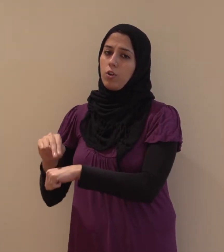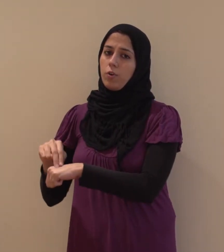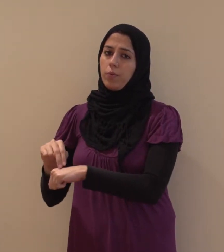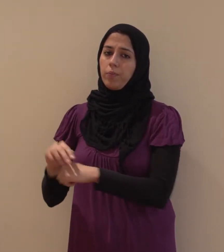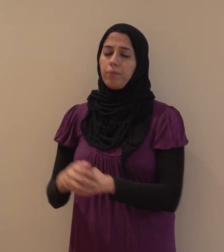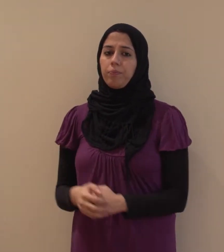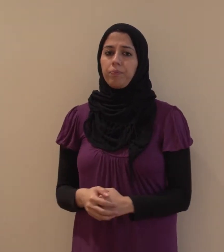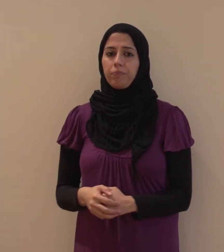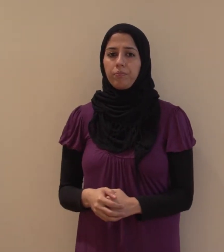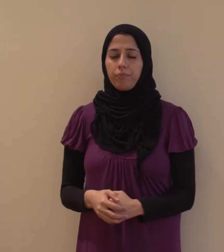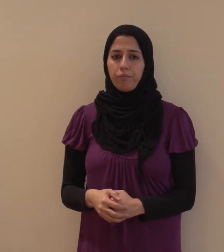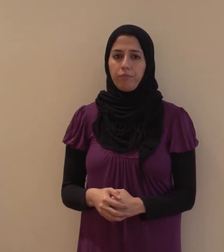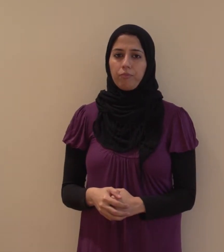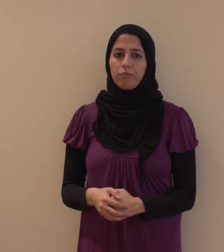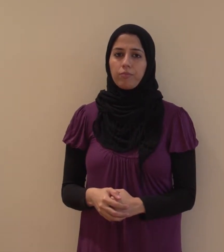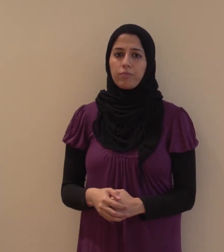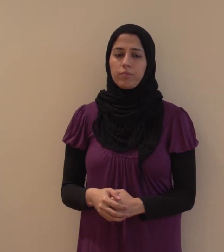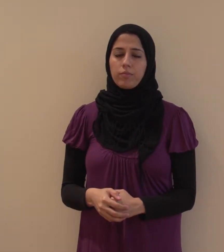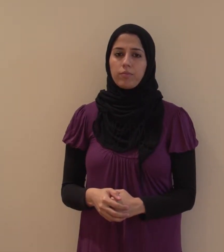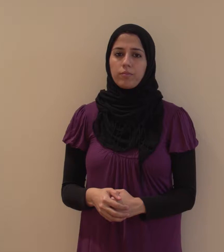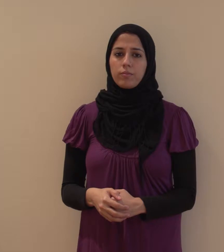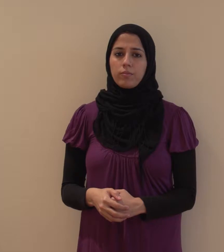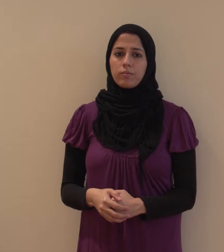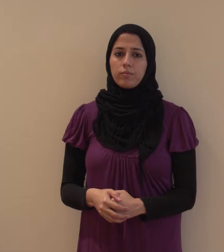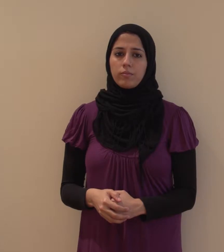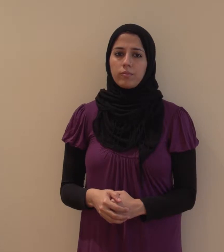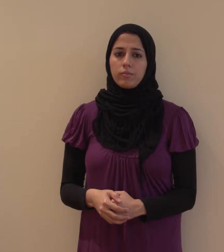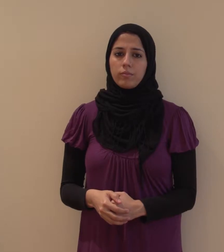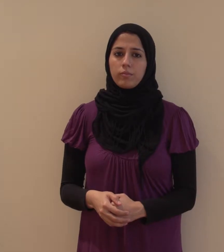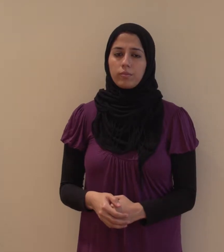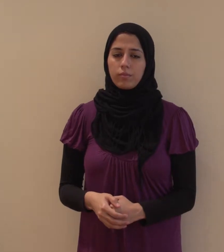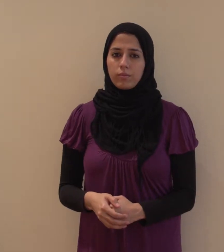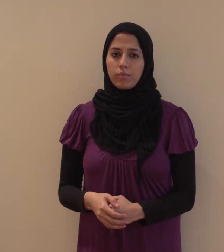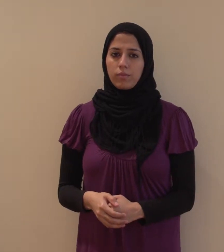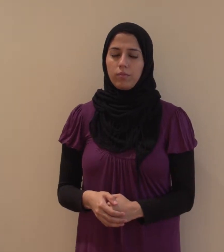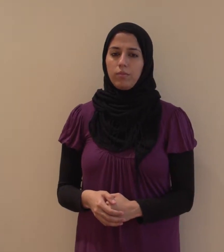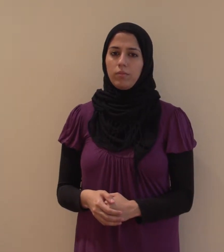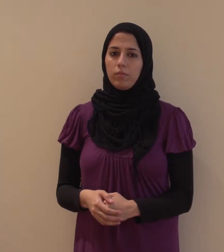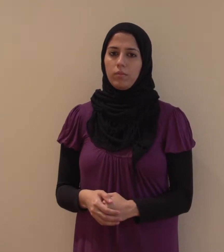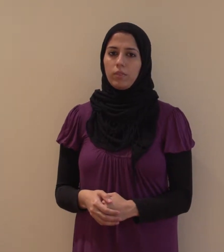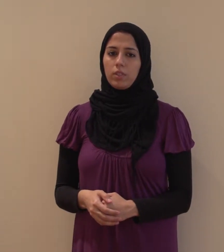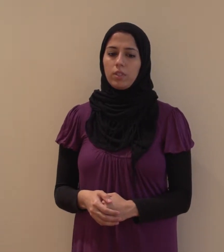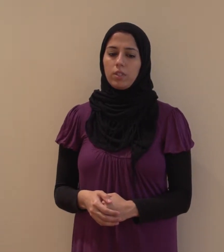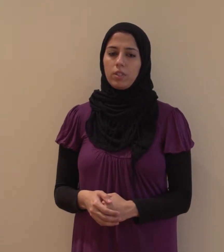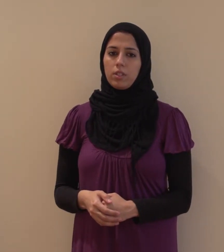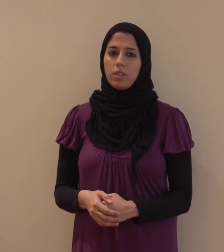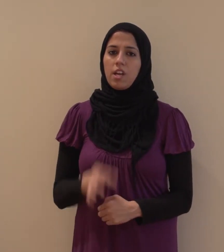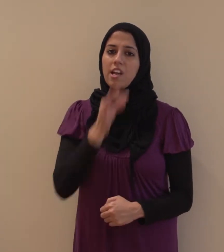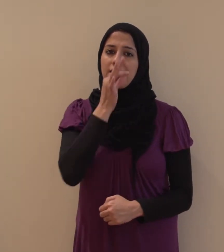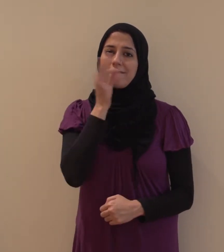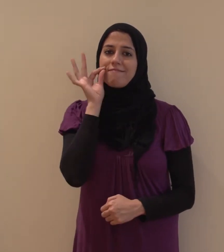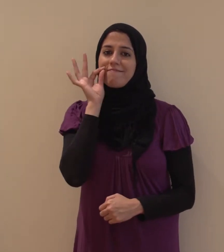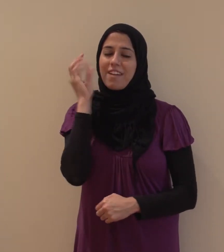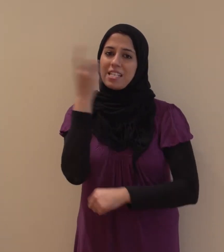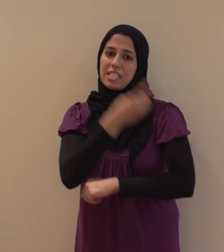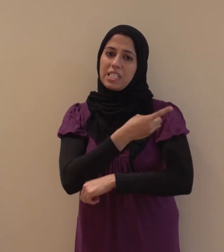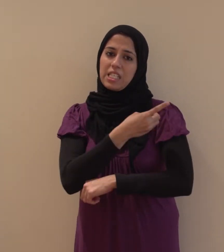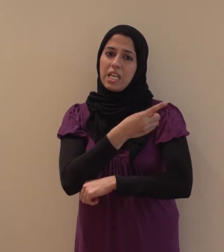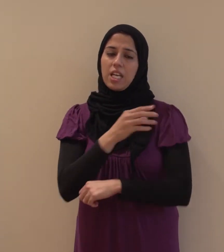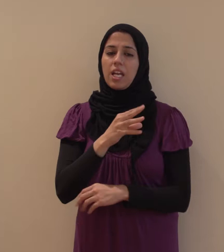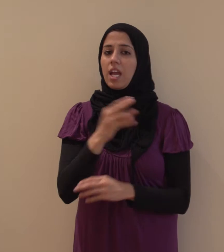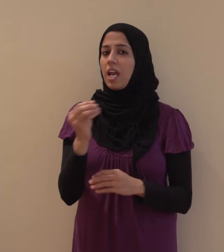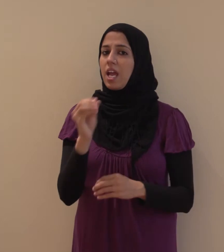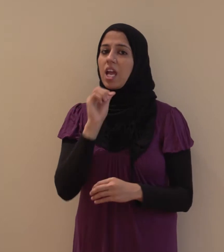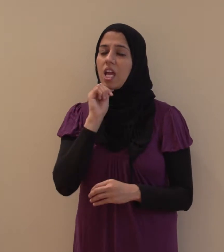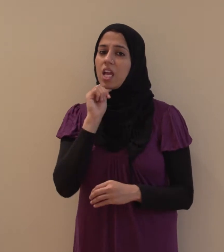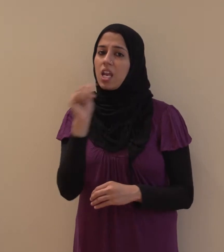said, let there be difference between your fasting and non-fasting days. So my brothers and sisters, see the words of wisdom, the words